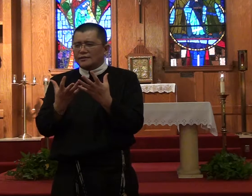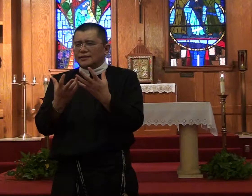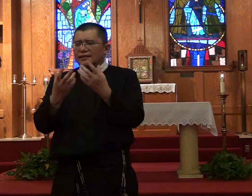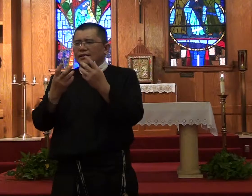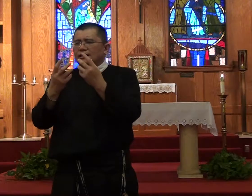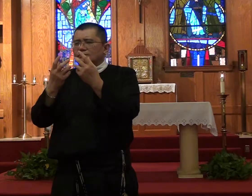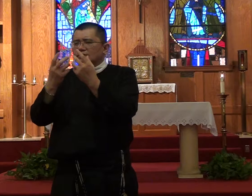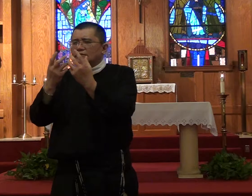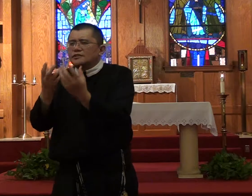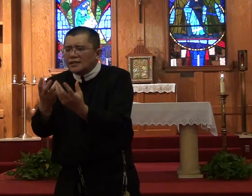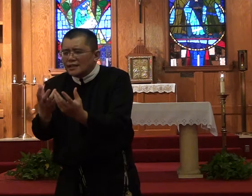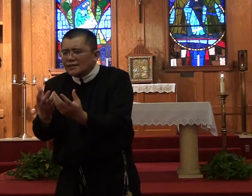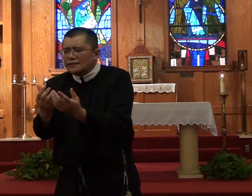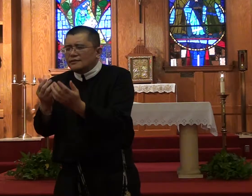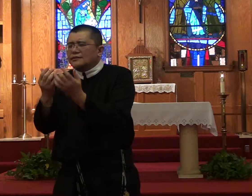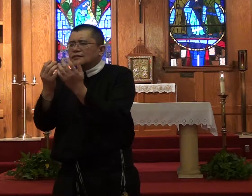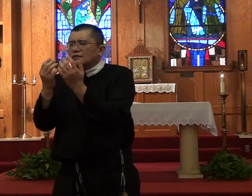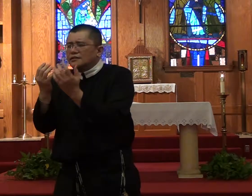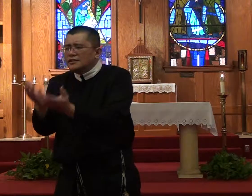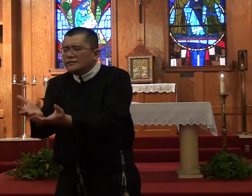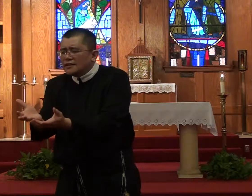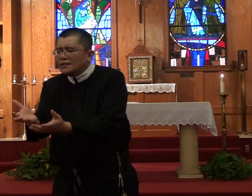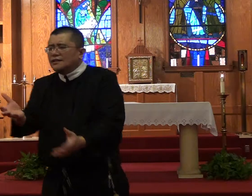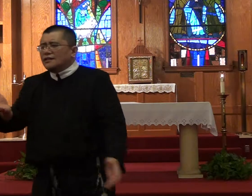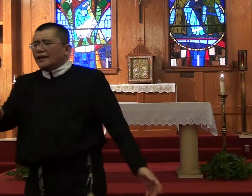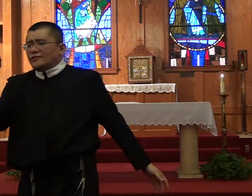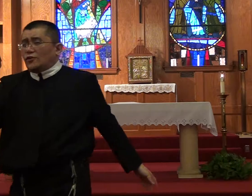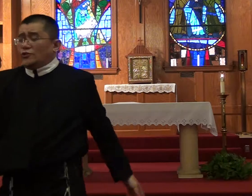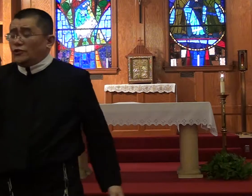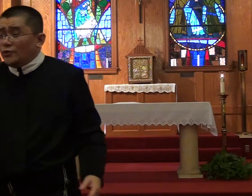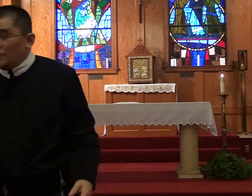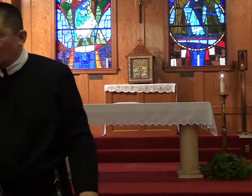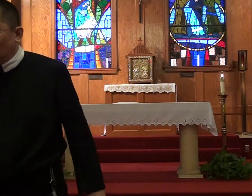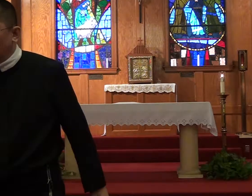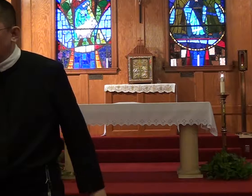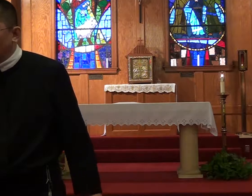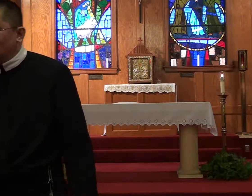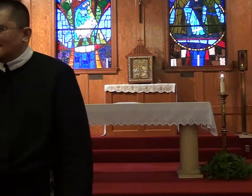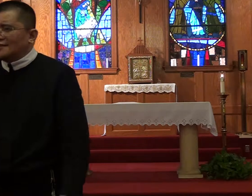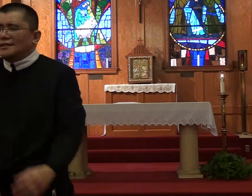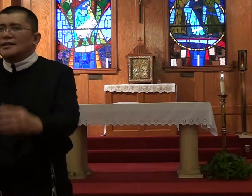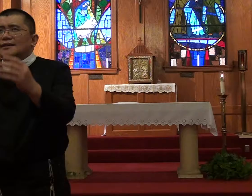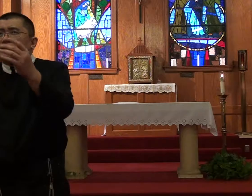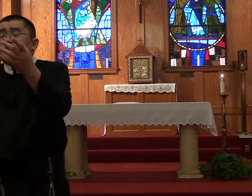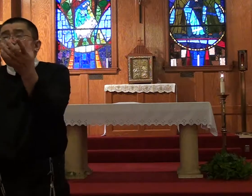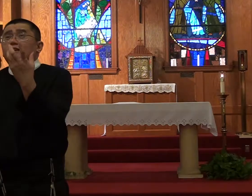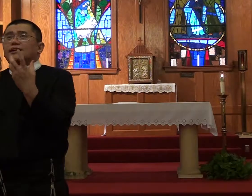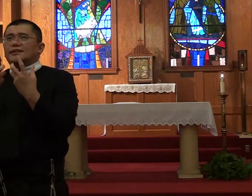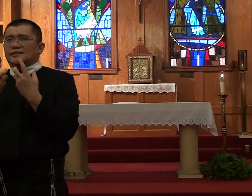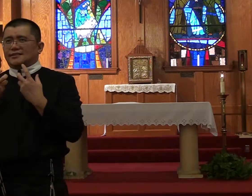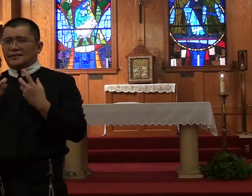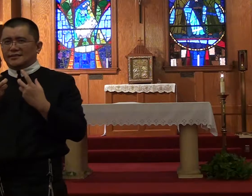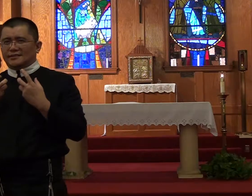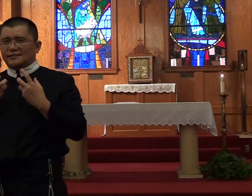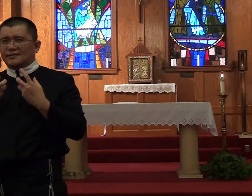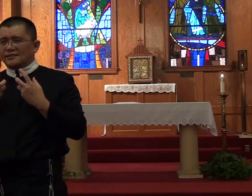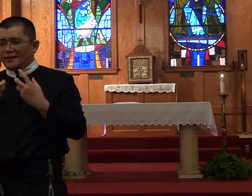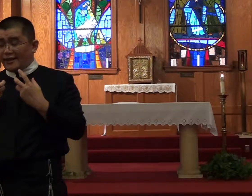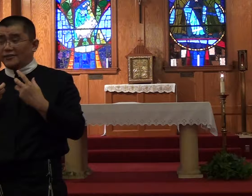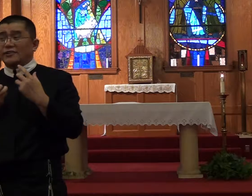okay, Marilda or Olivia, I call you. So I say, Jesus, I really